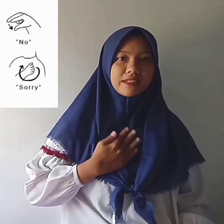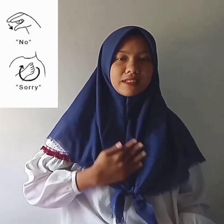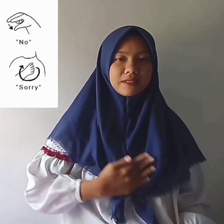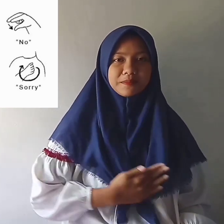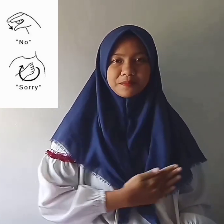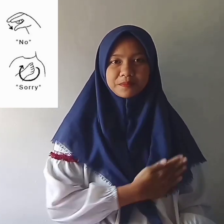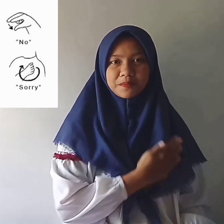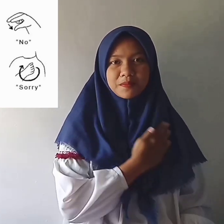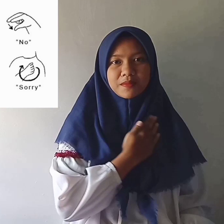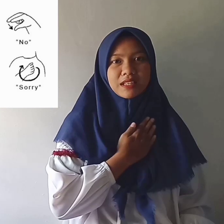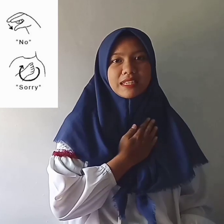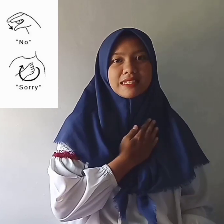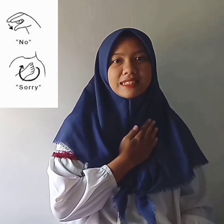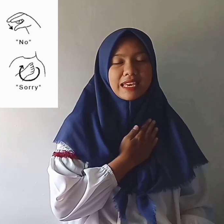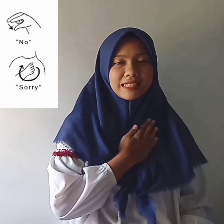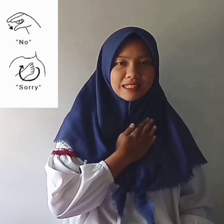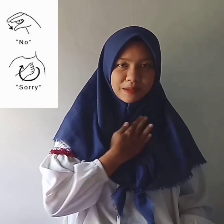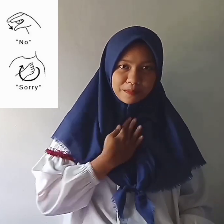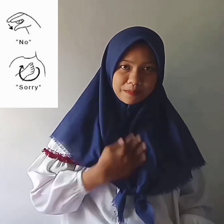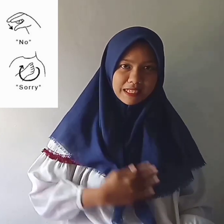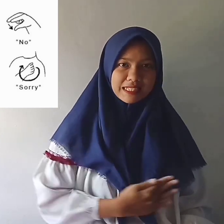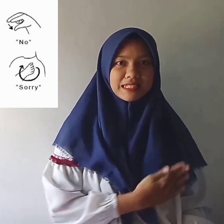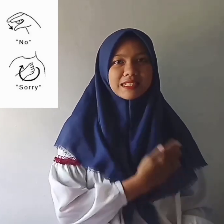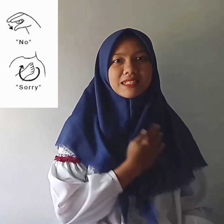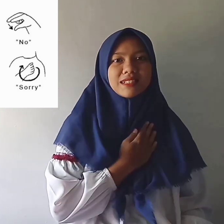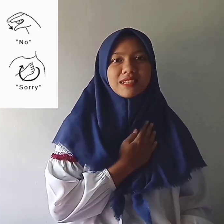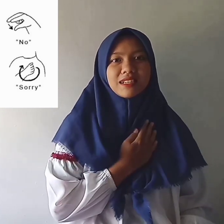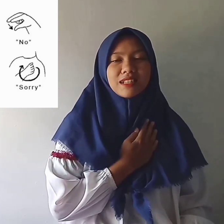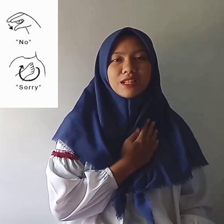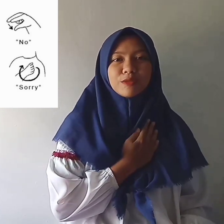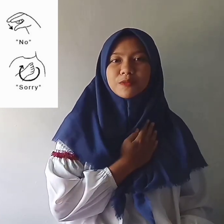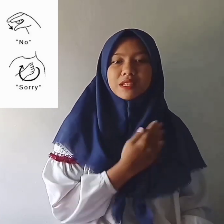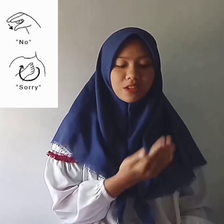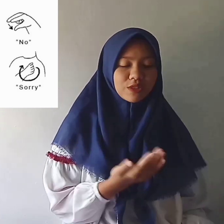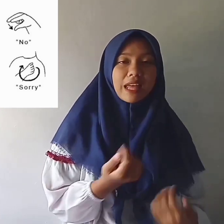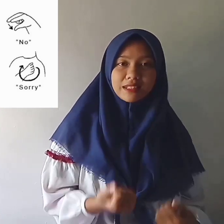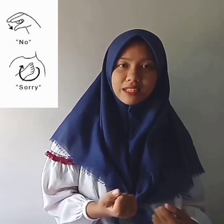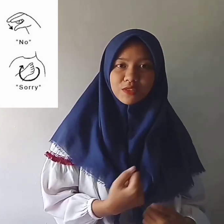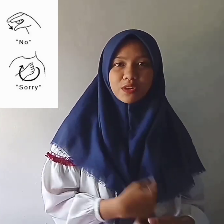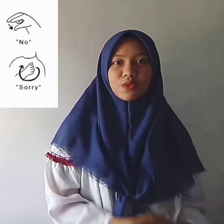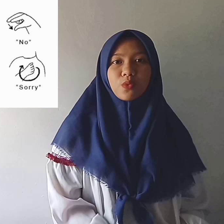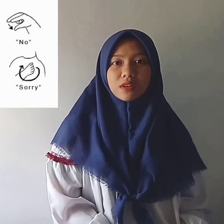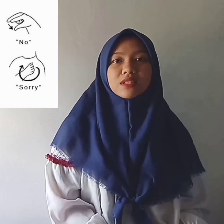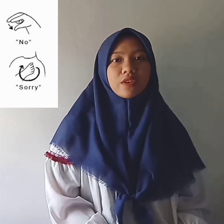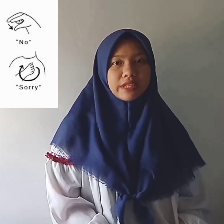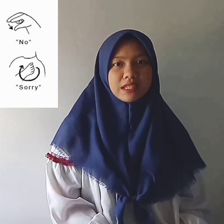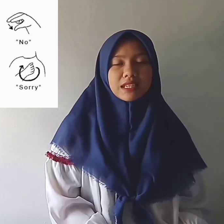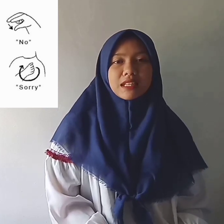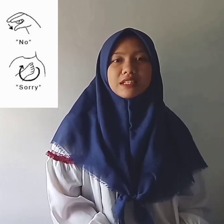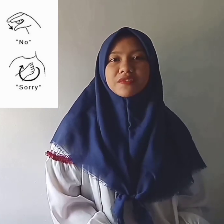circle. It says please. The movement is also like this for the word sorry. The difference